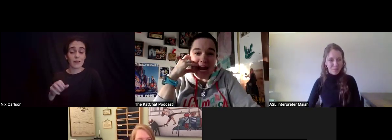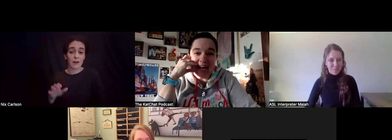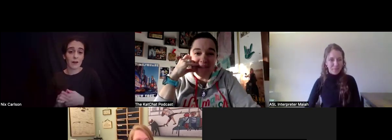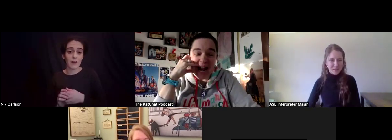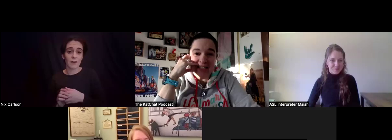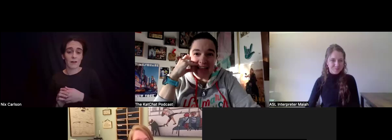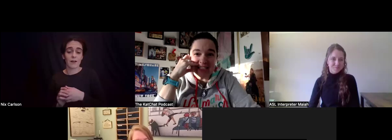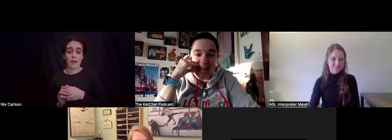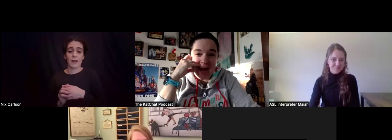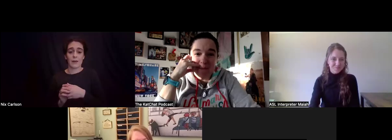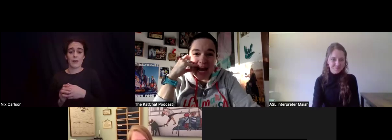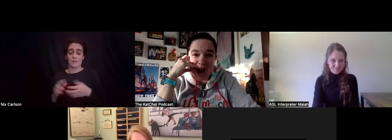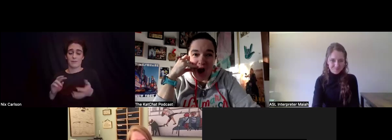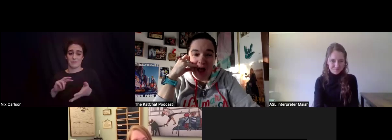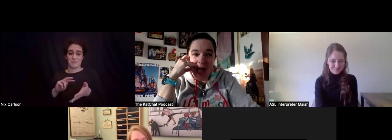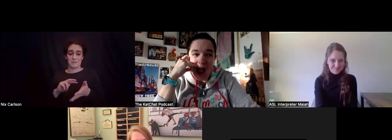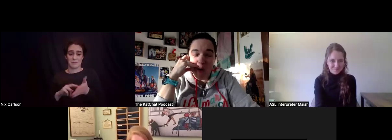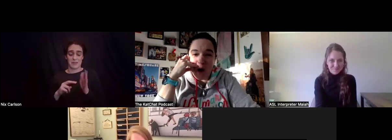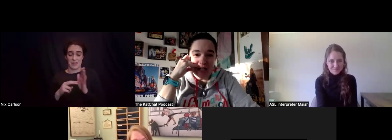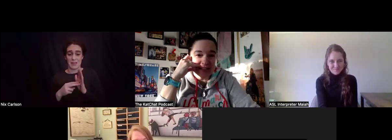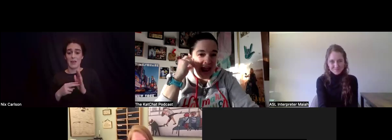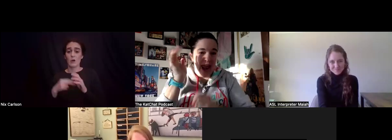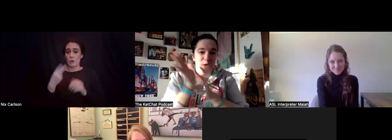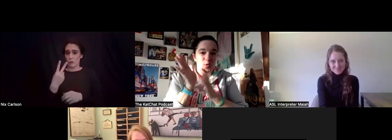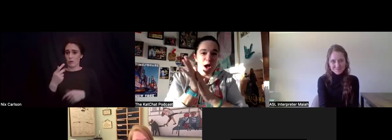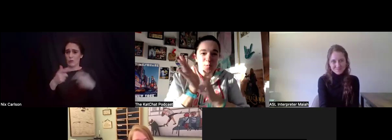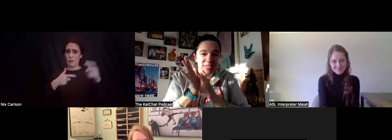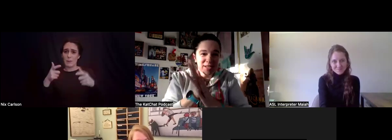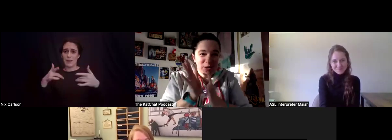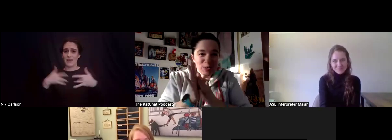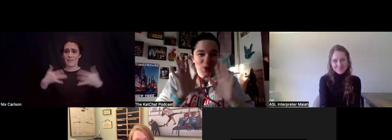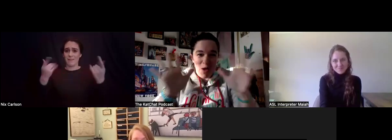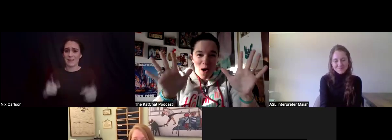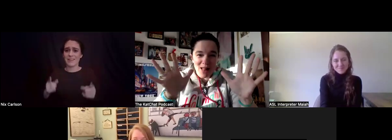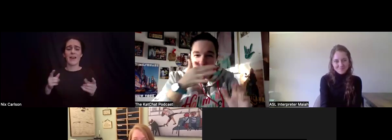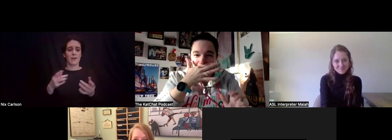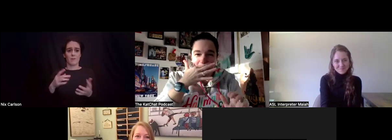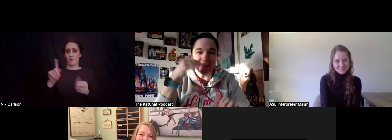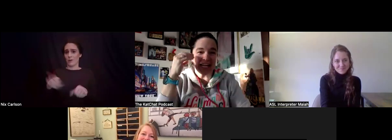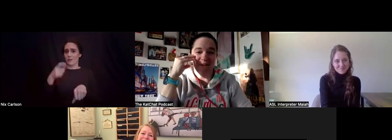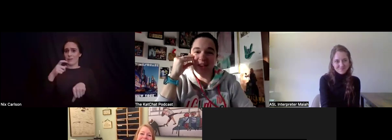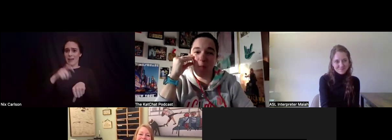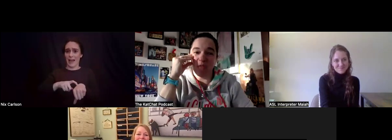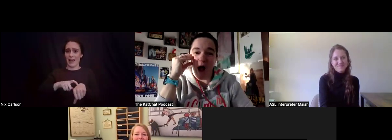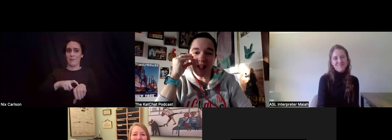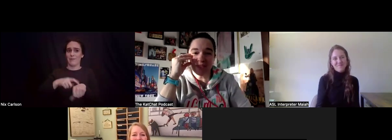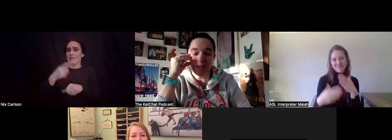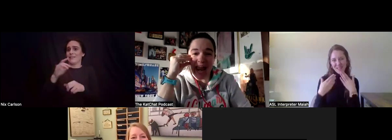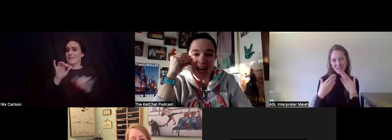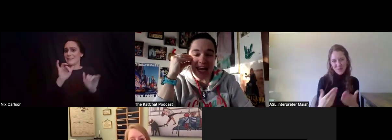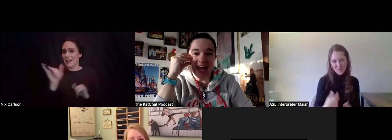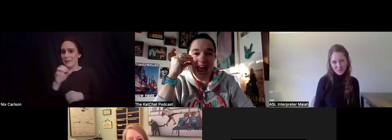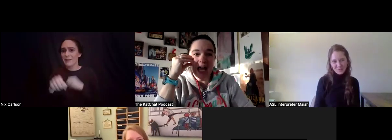both big events in the same year. I wanted to kudos to the Thank Hallmark you. company that put them with all